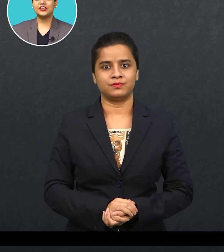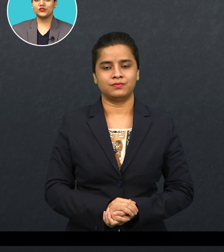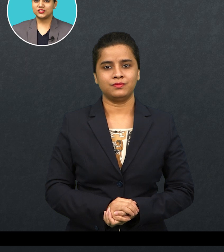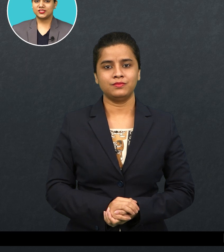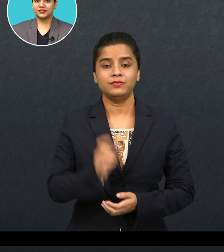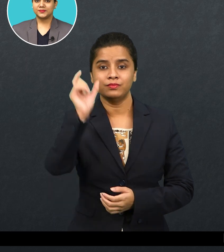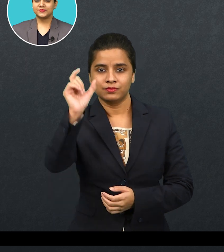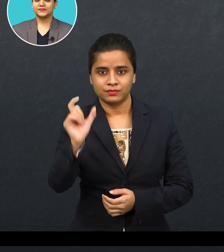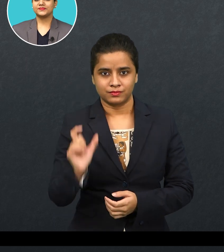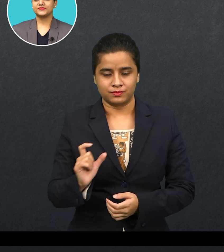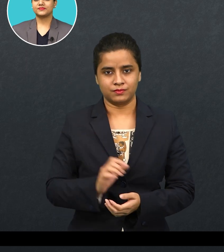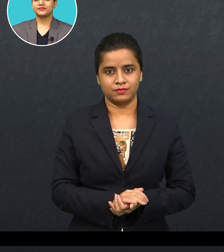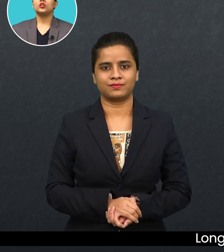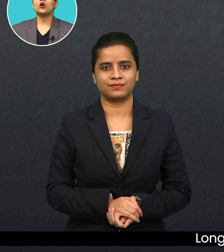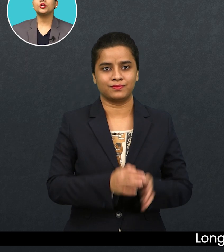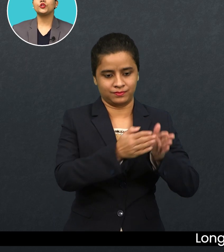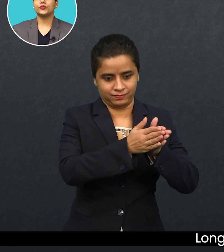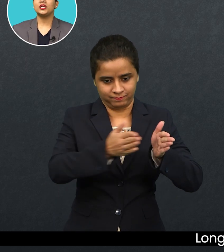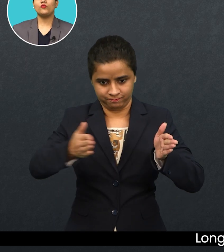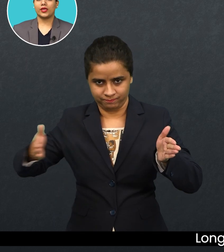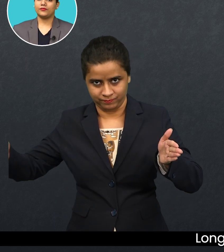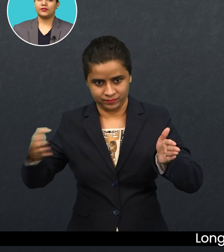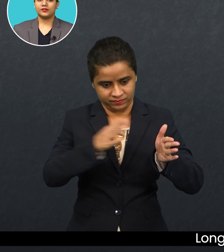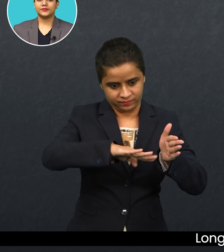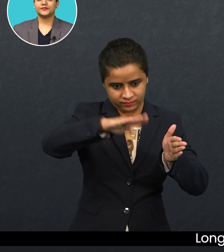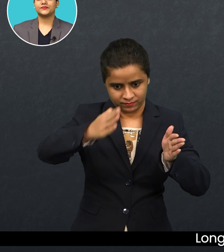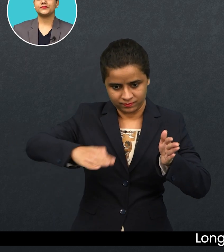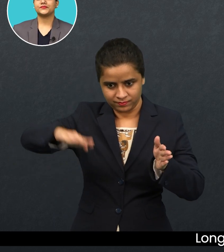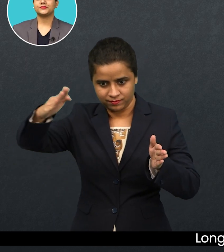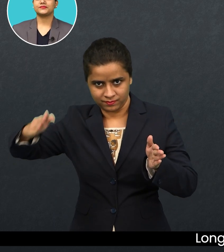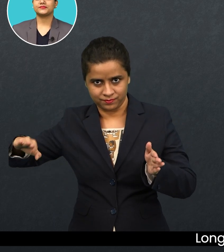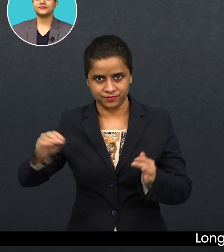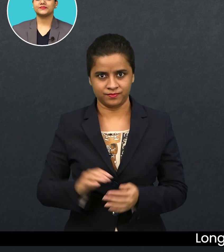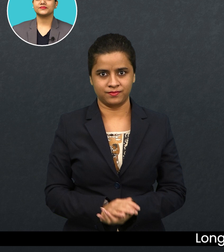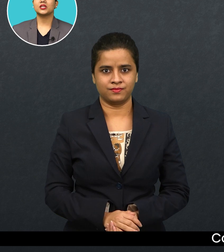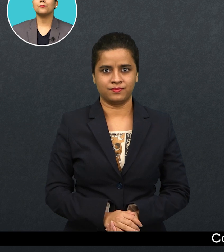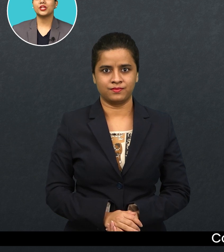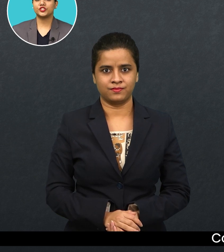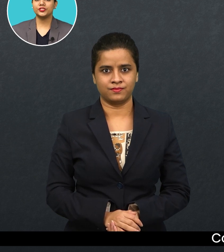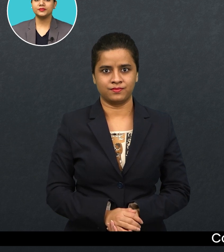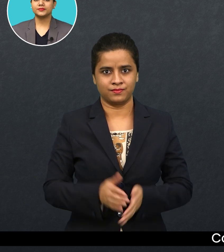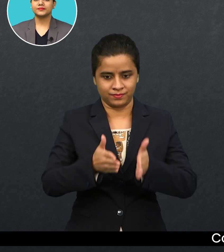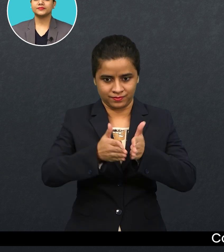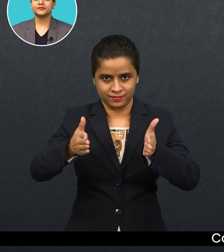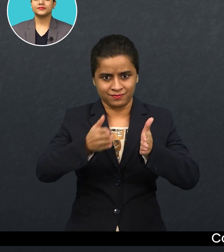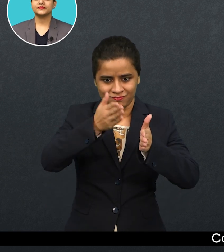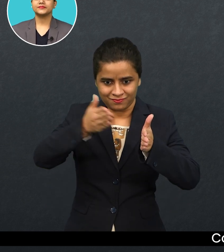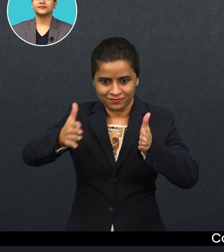Keywords, longitudinal wave, compression,